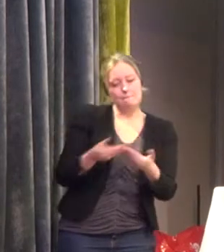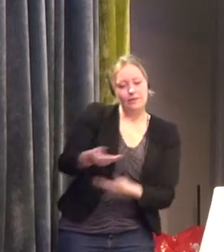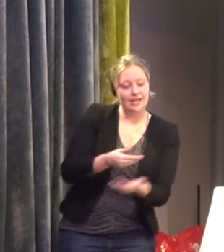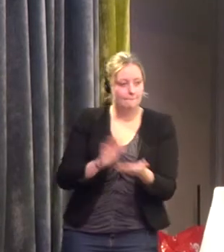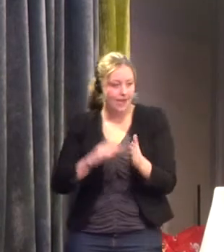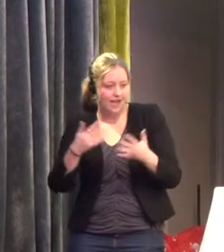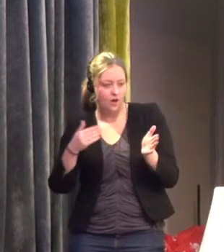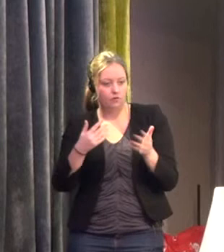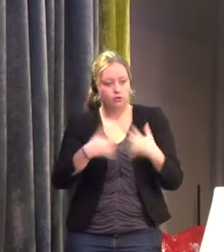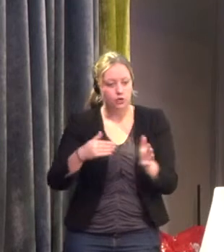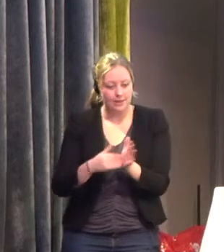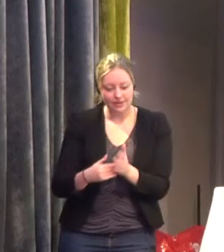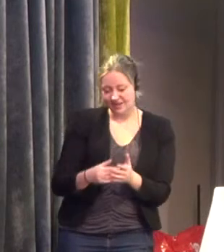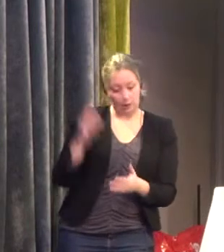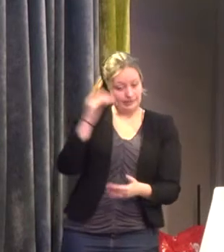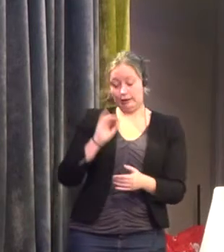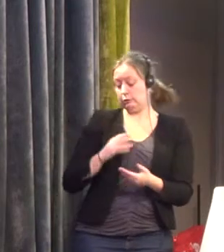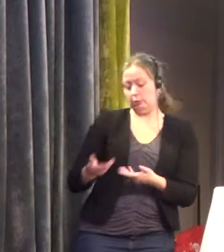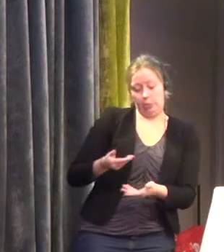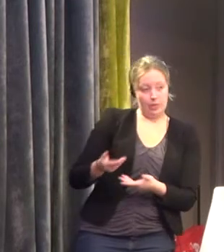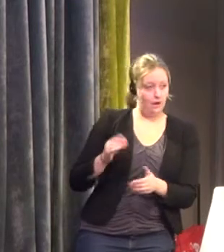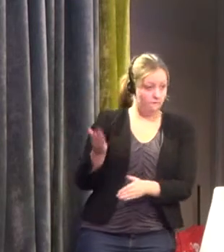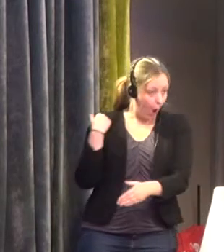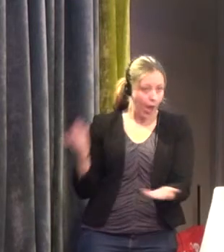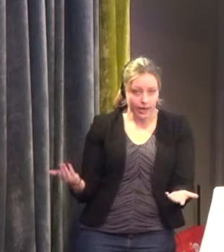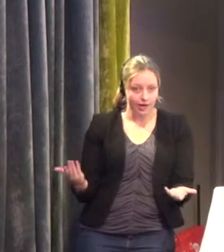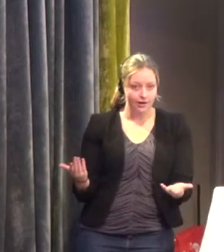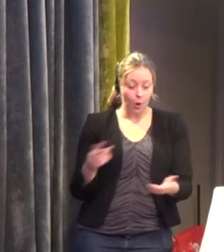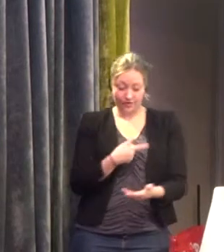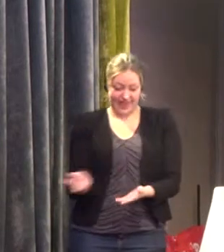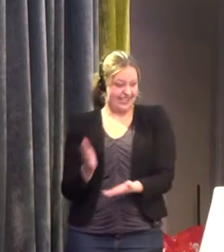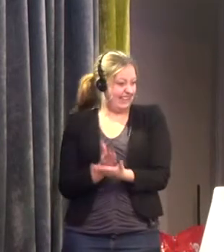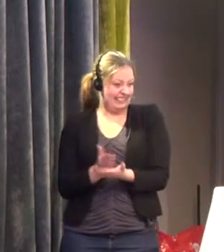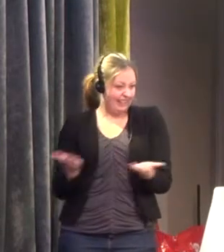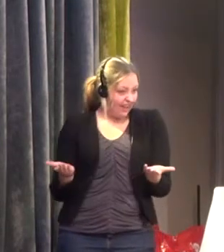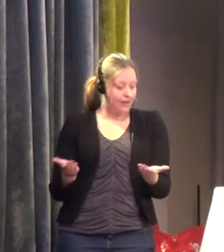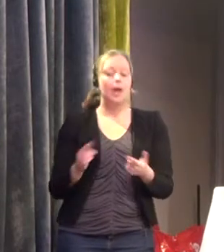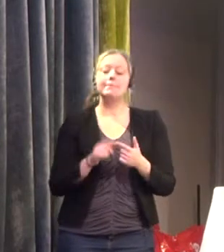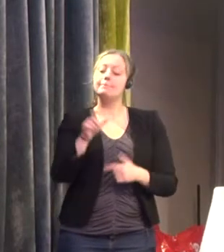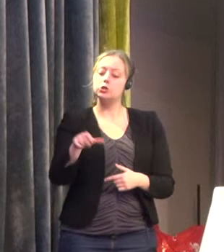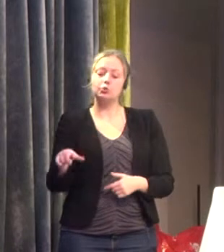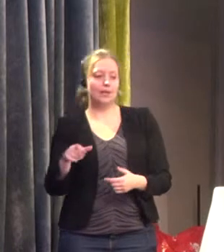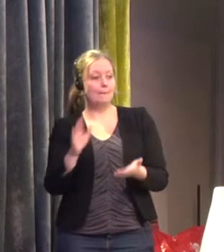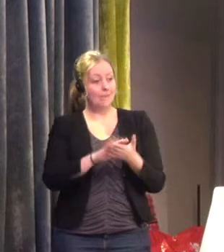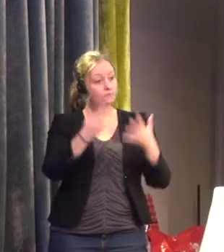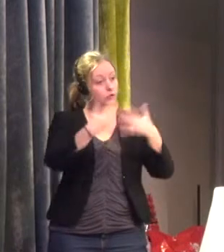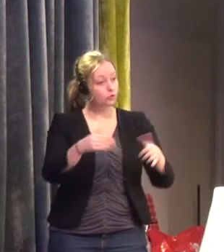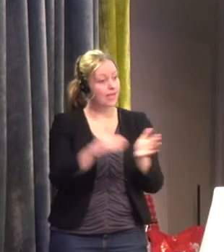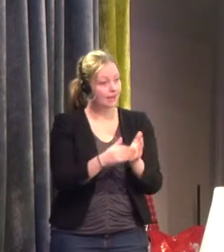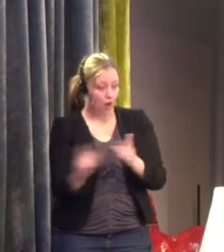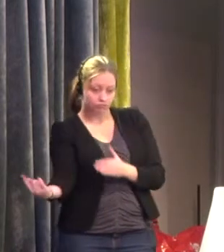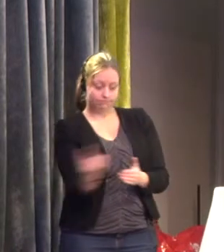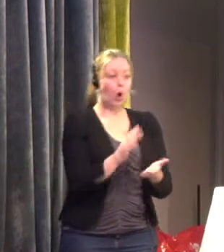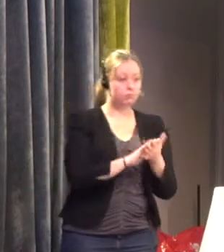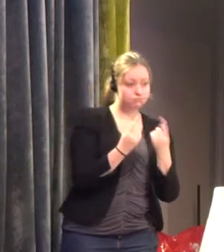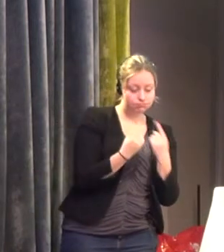about thematically the idea of disability rights. And having people with disabilities in the room with them, having people with disabilities speaking